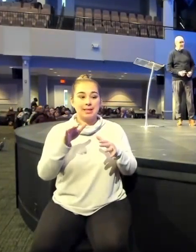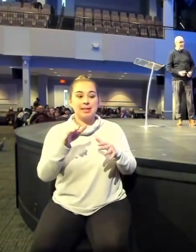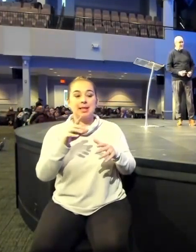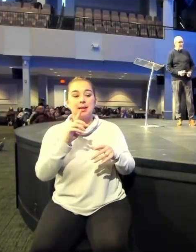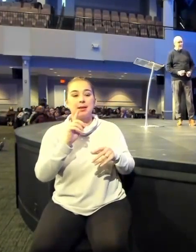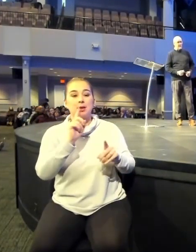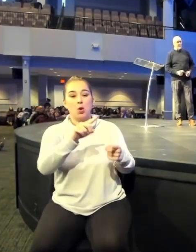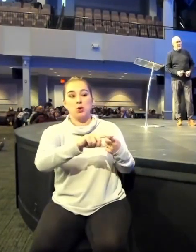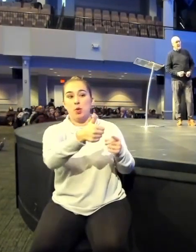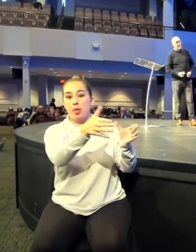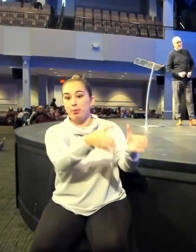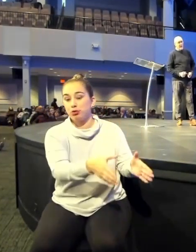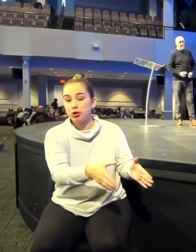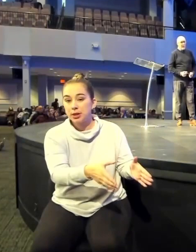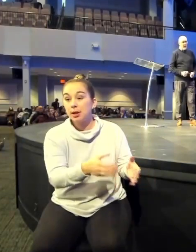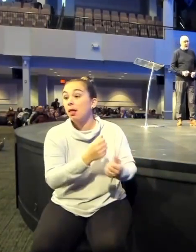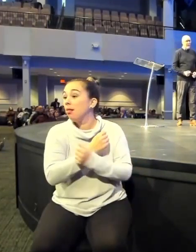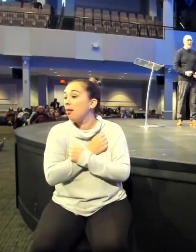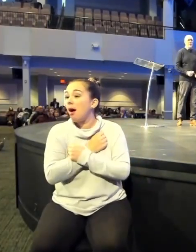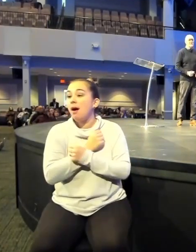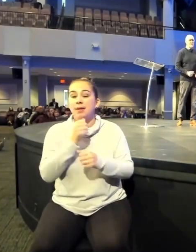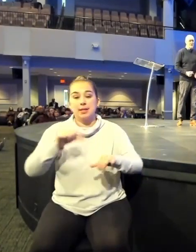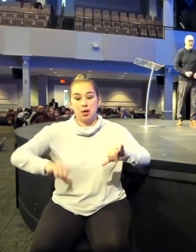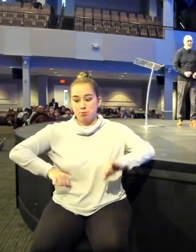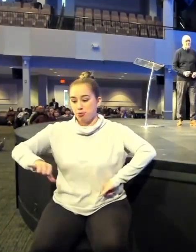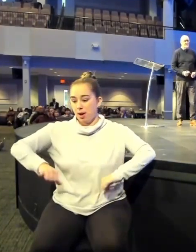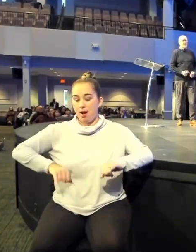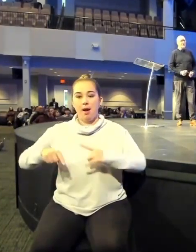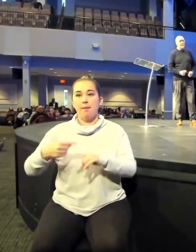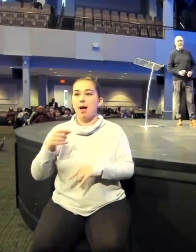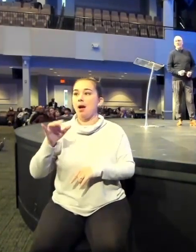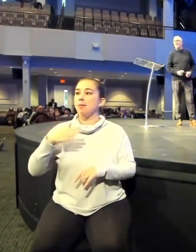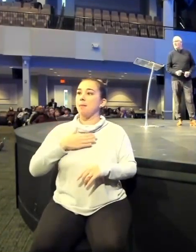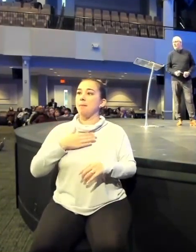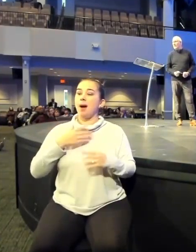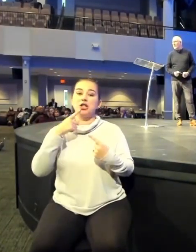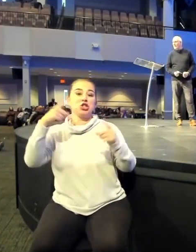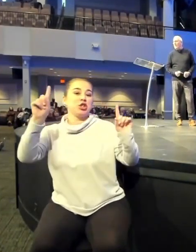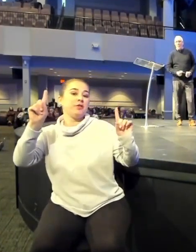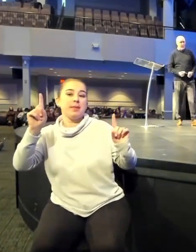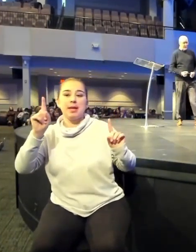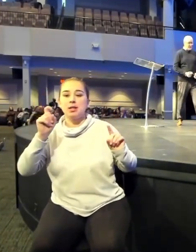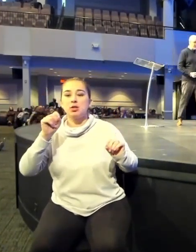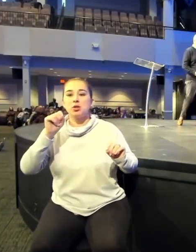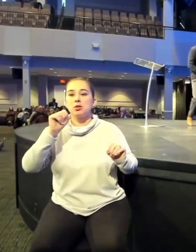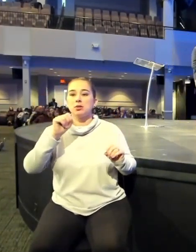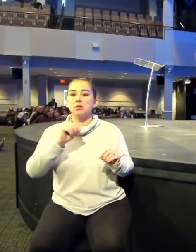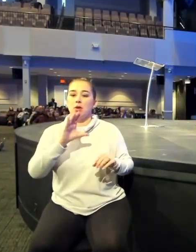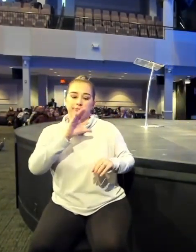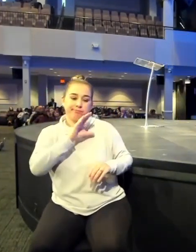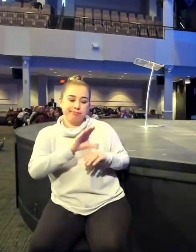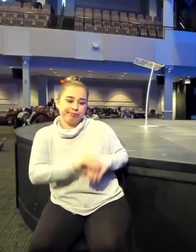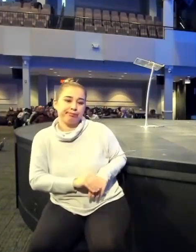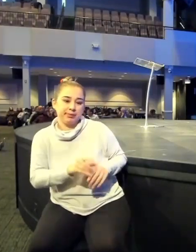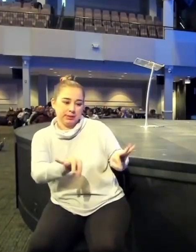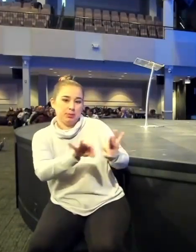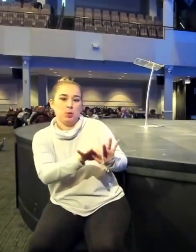else. Love does not brag about one's achievements nor inflate its own importance.